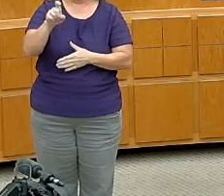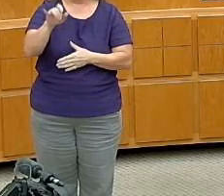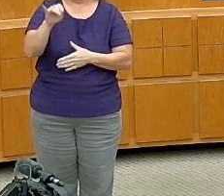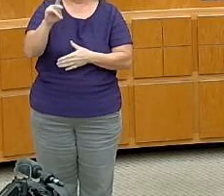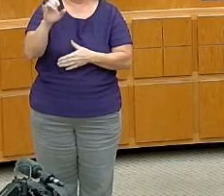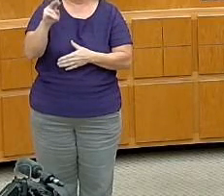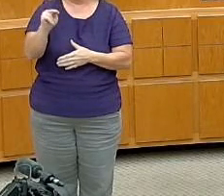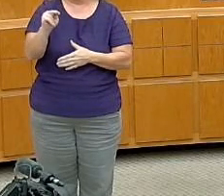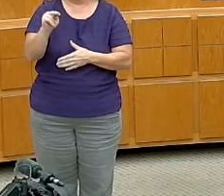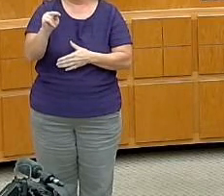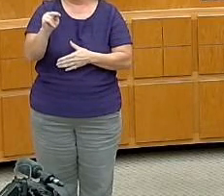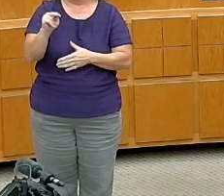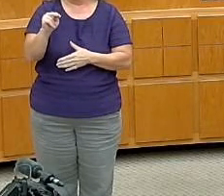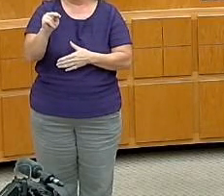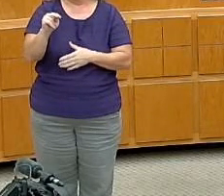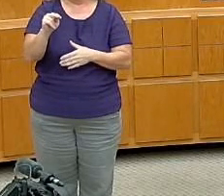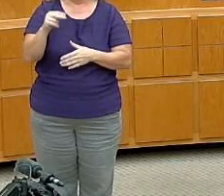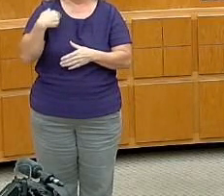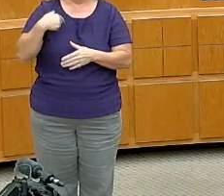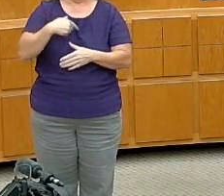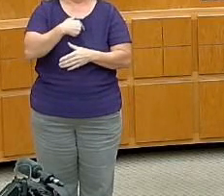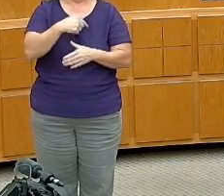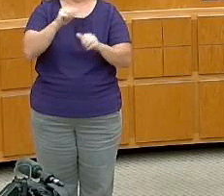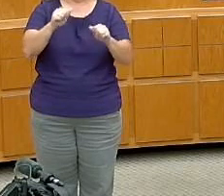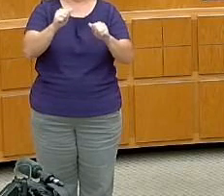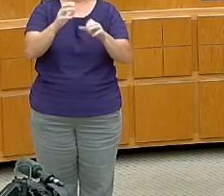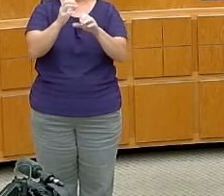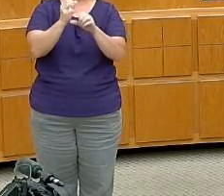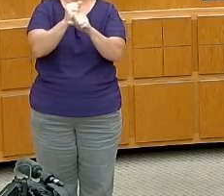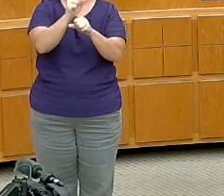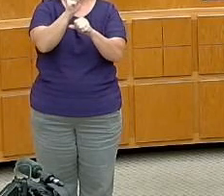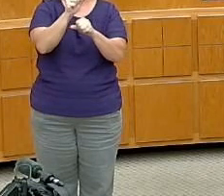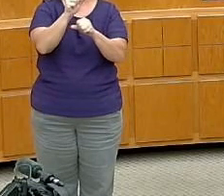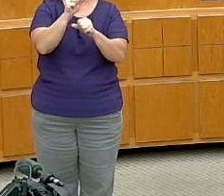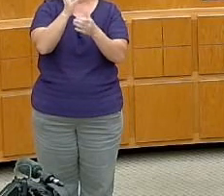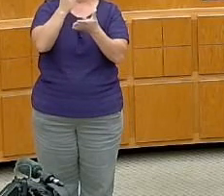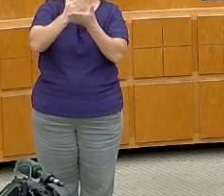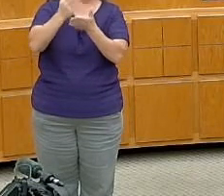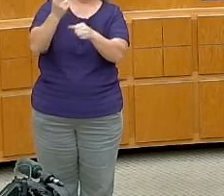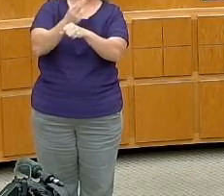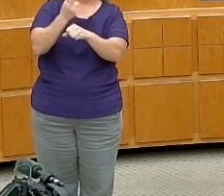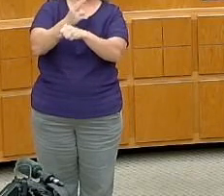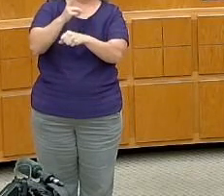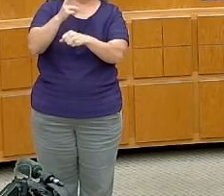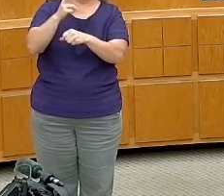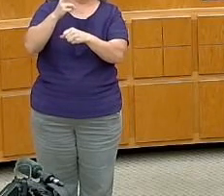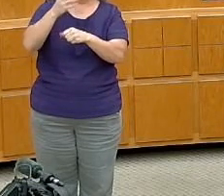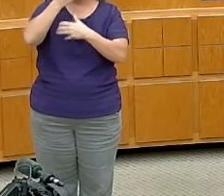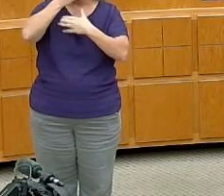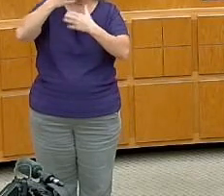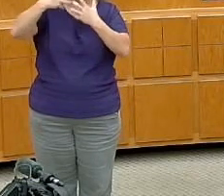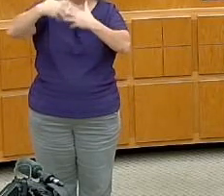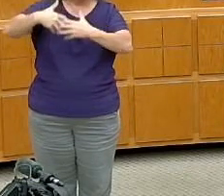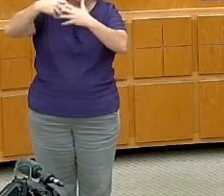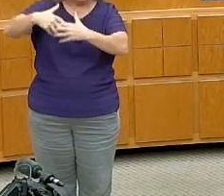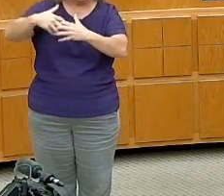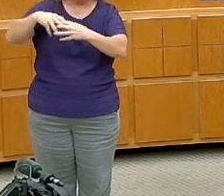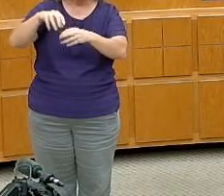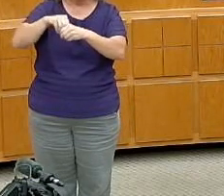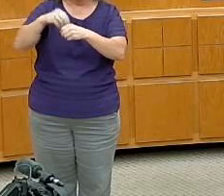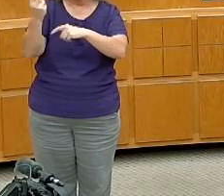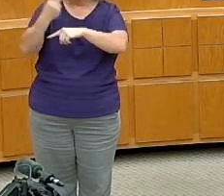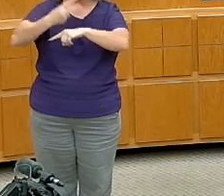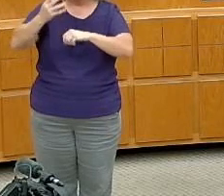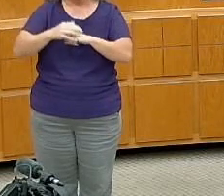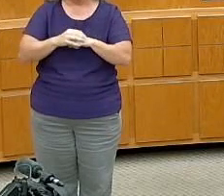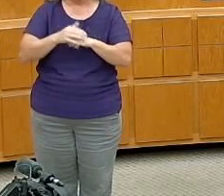and we were able to get him off the ventilator in a few days. Remember, all these ventilator patients have a high mortality or